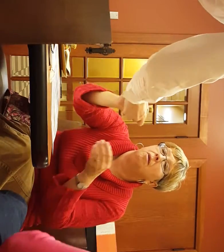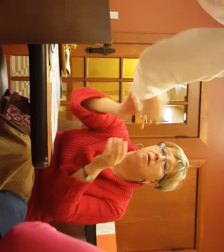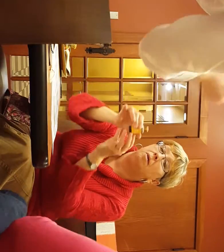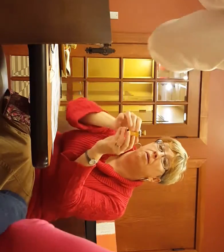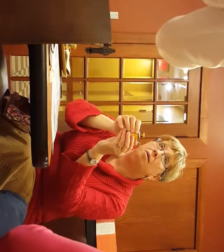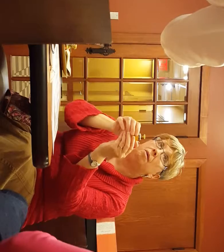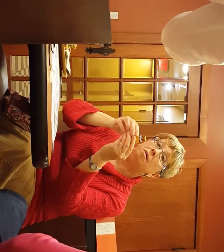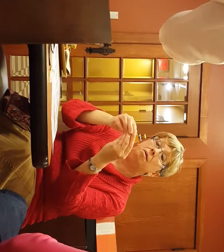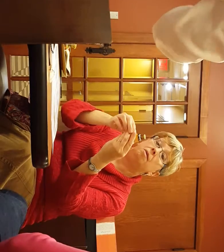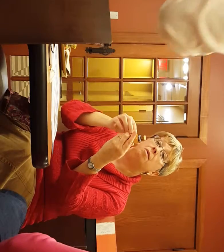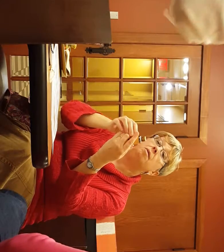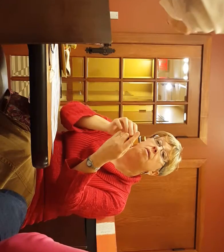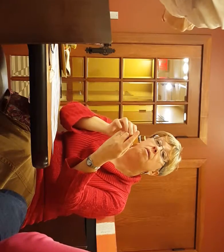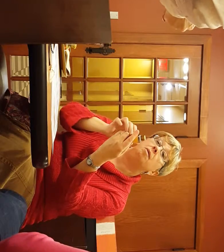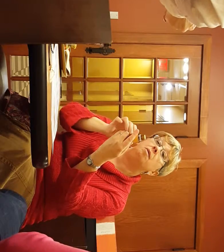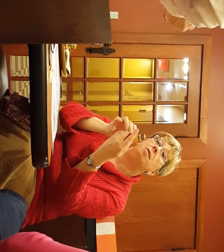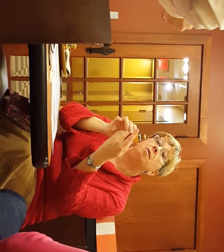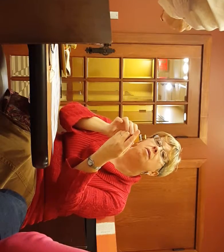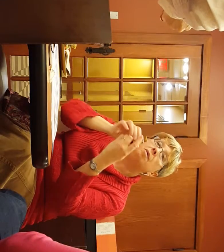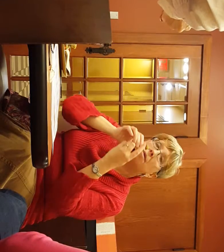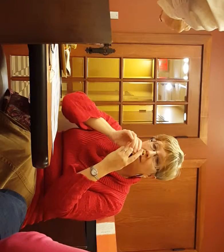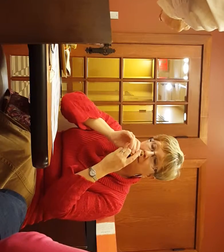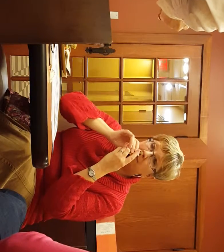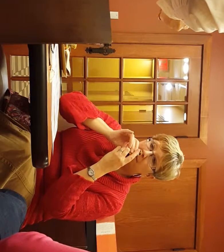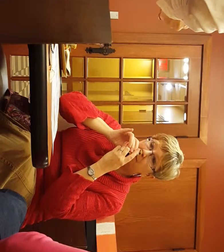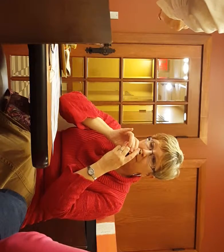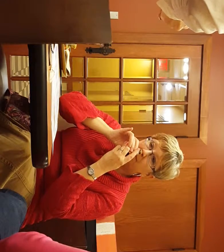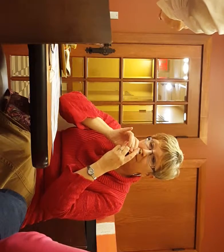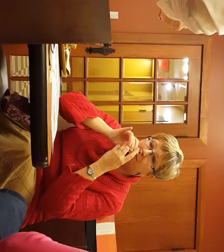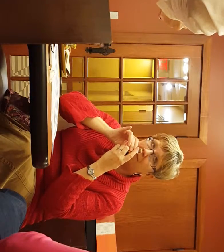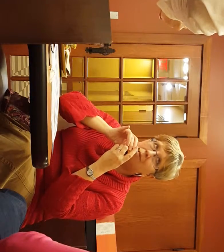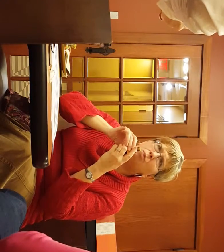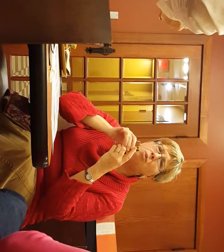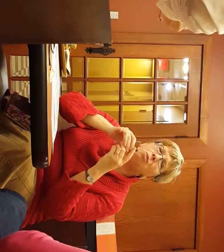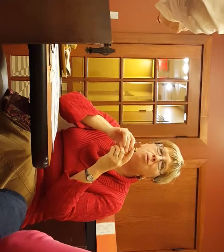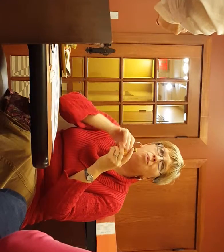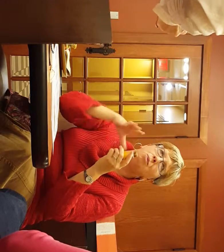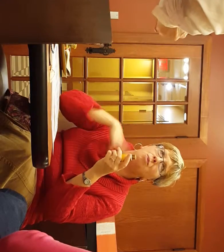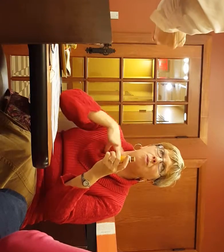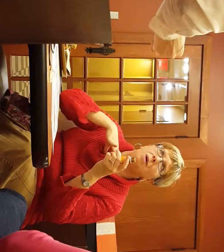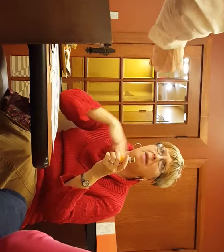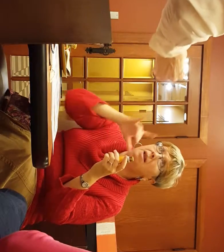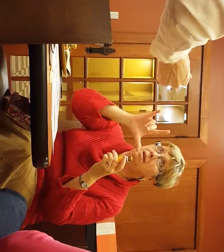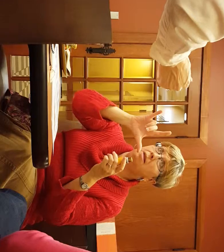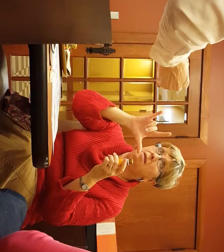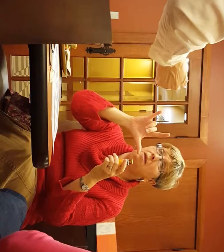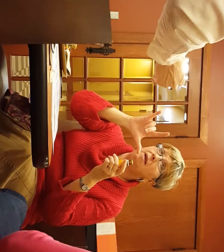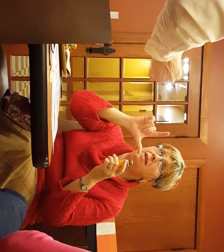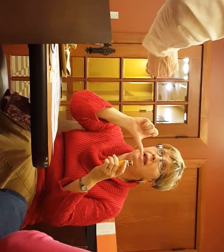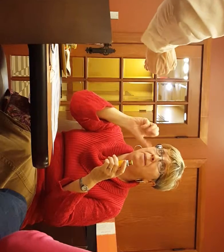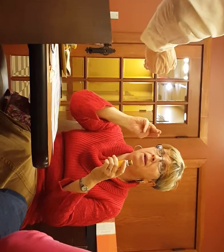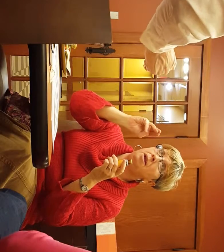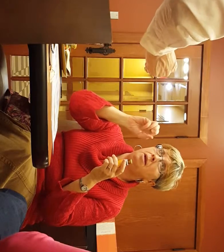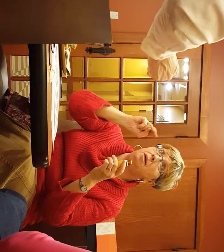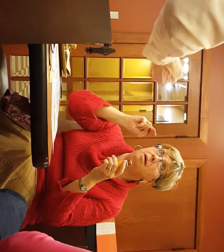so Copa Eva, I'm just going to go right down. Let's see, what is your list? Is this one, right? I'm going to just go with this list. We'll start with peppermint because that's